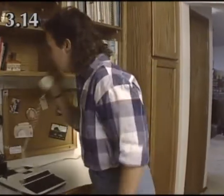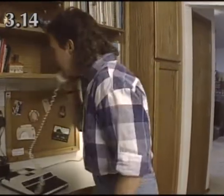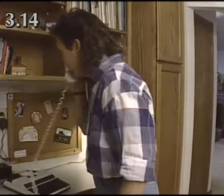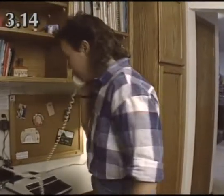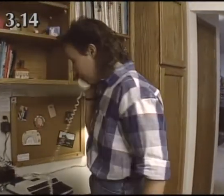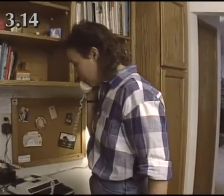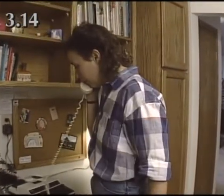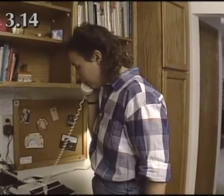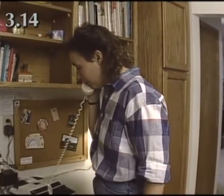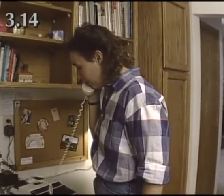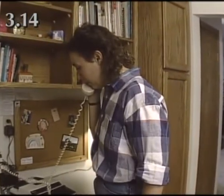Hello?